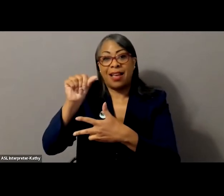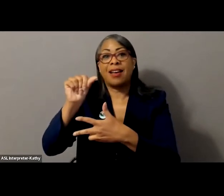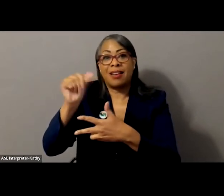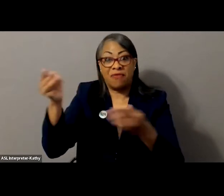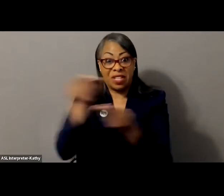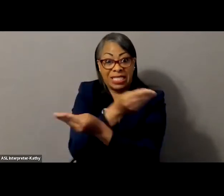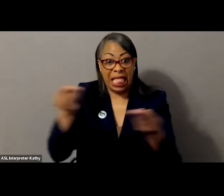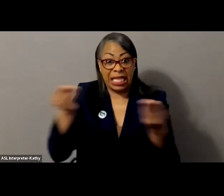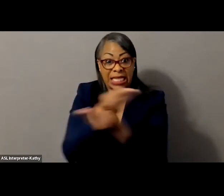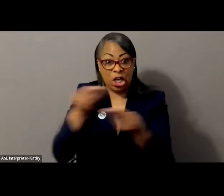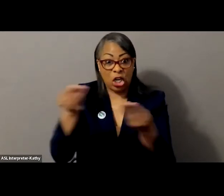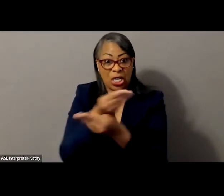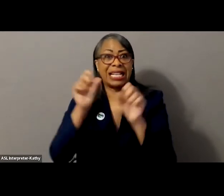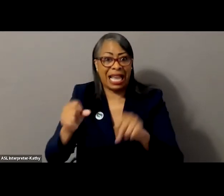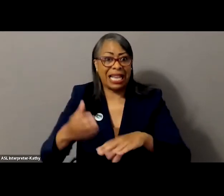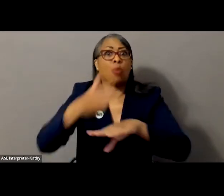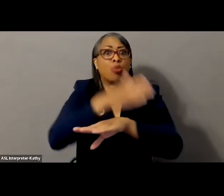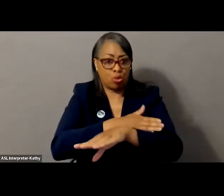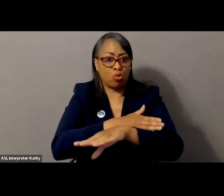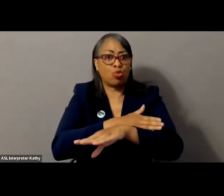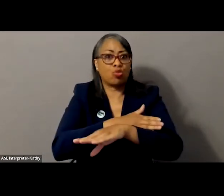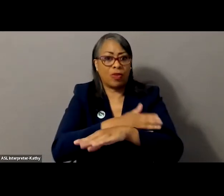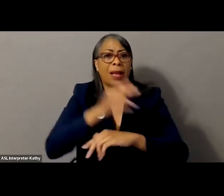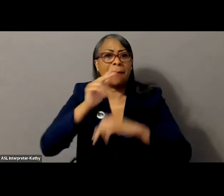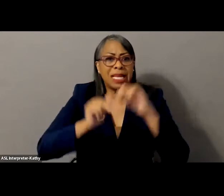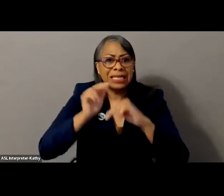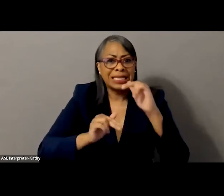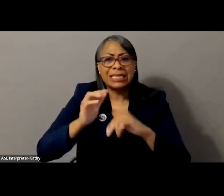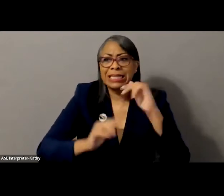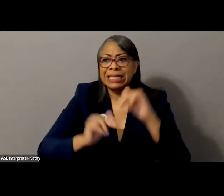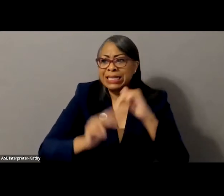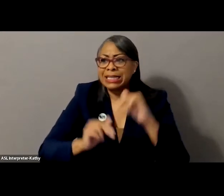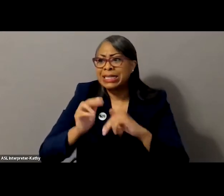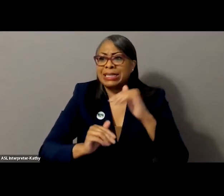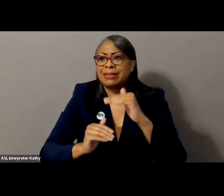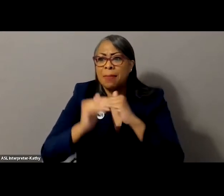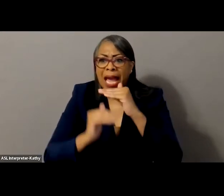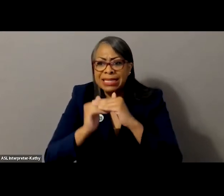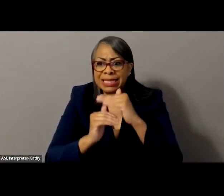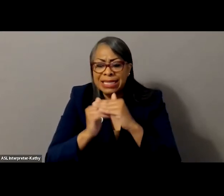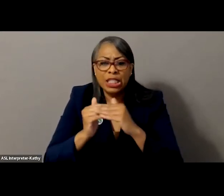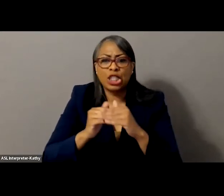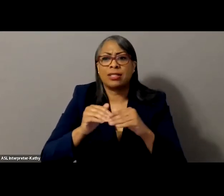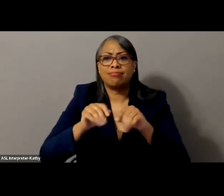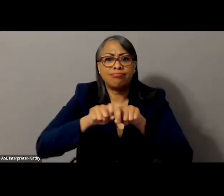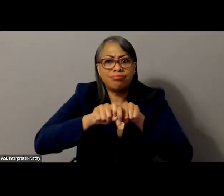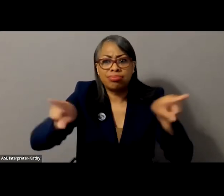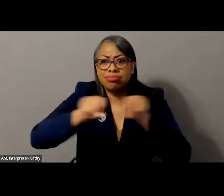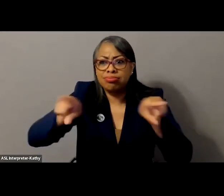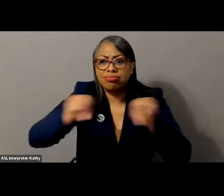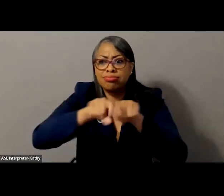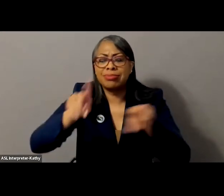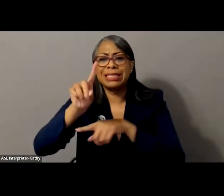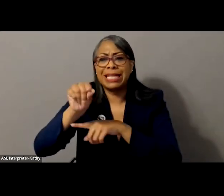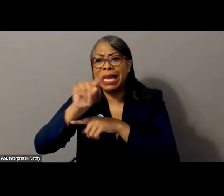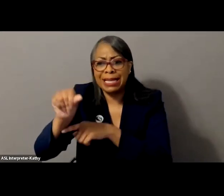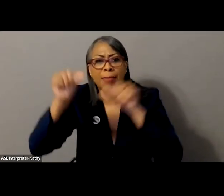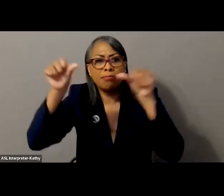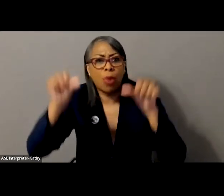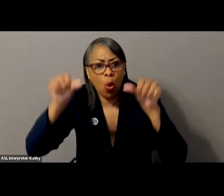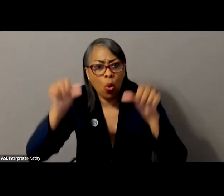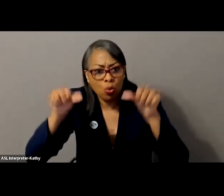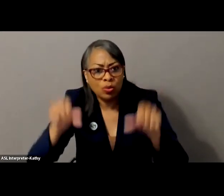play a stronger facilitation role, building capacity to streamline data linkages, preparing and coordinating data sources, and